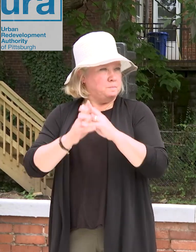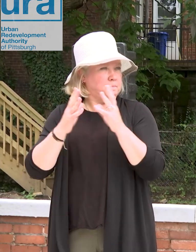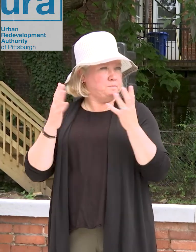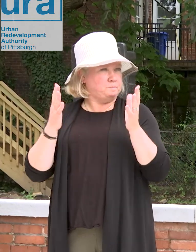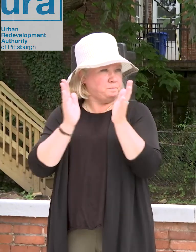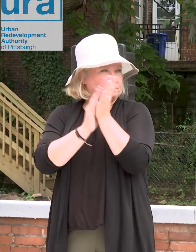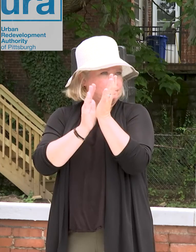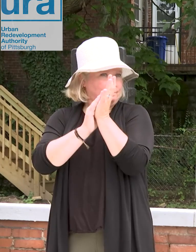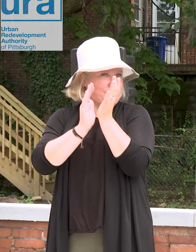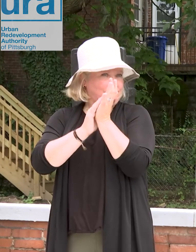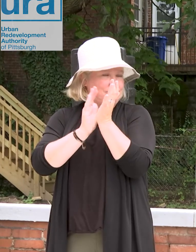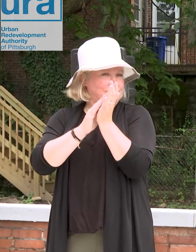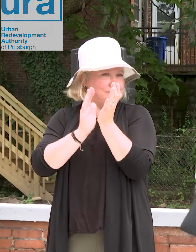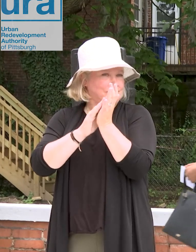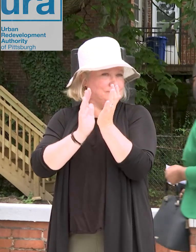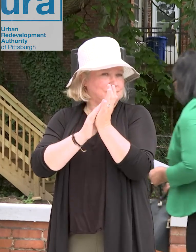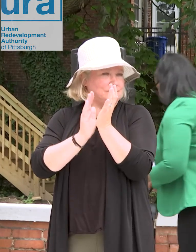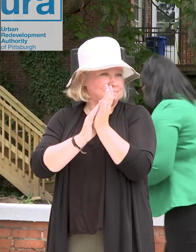Okay.